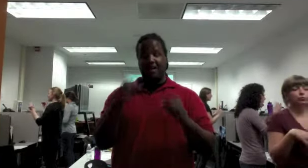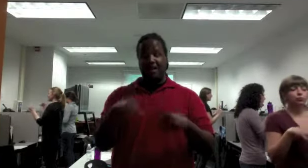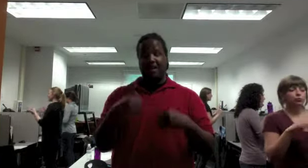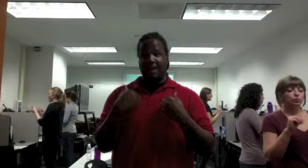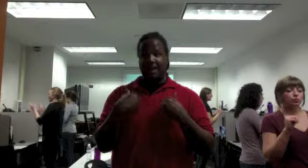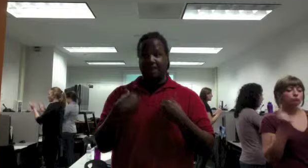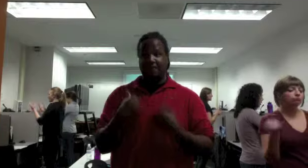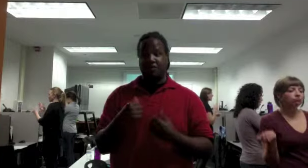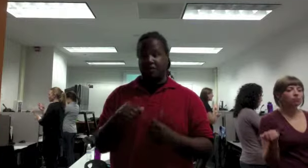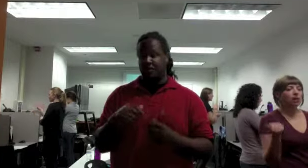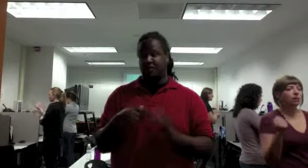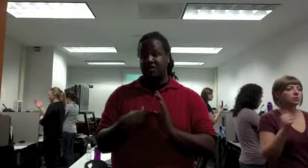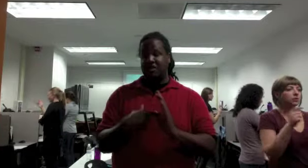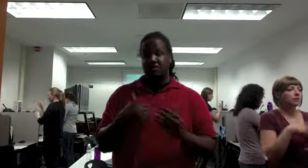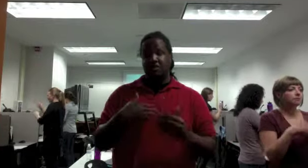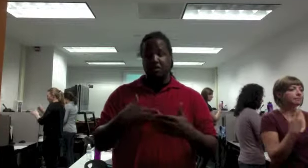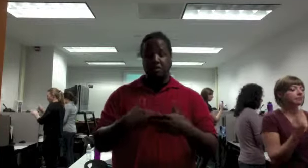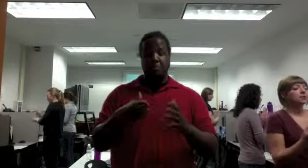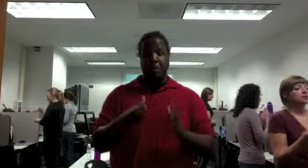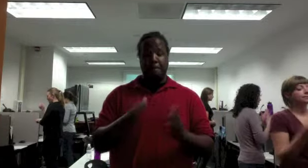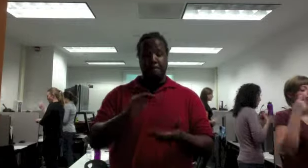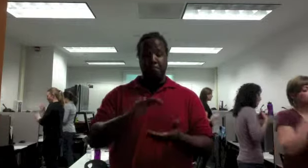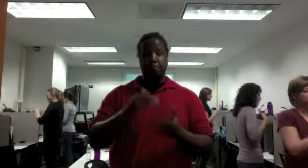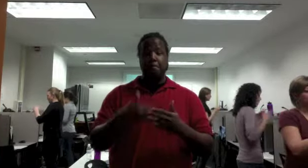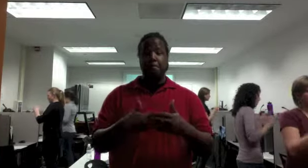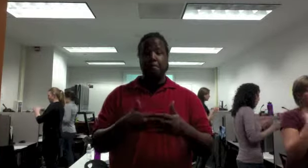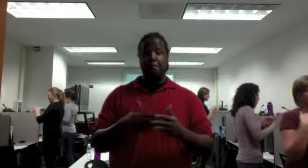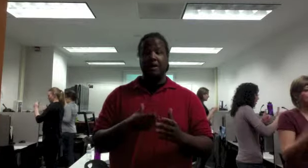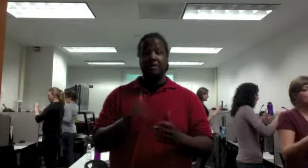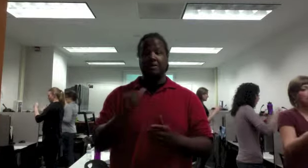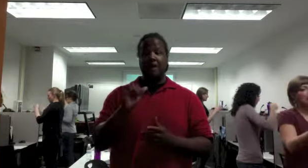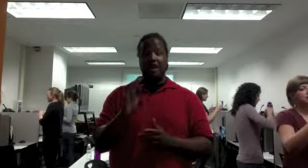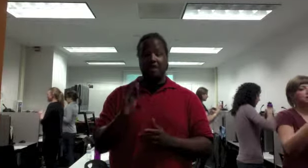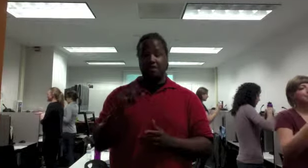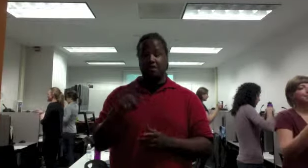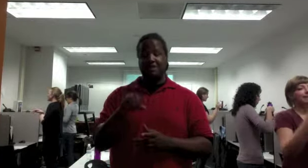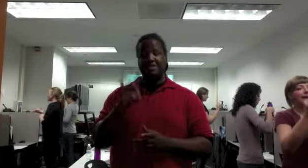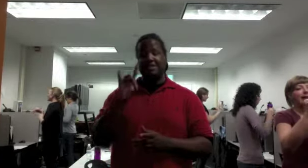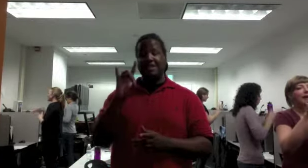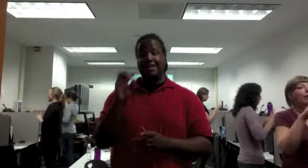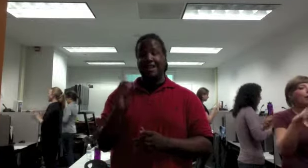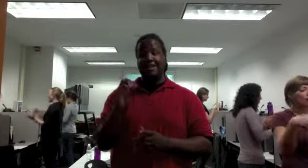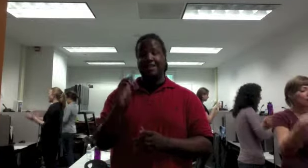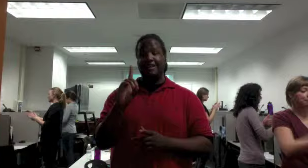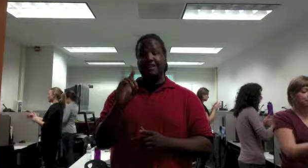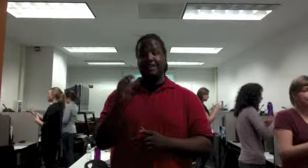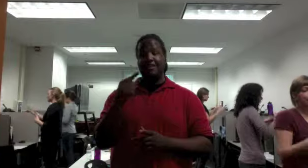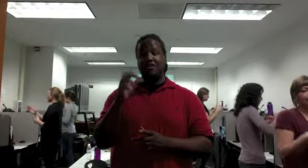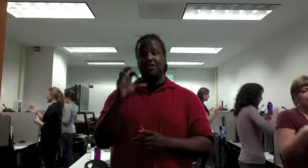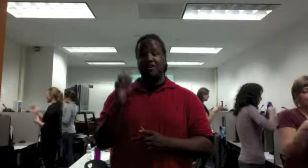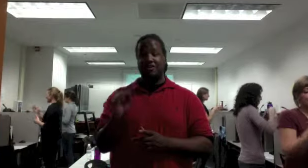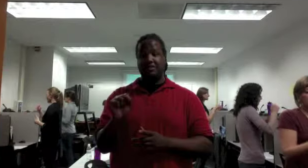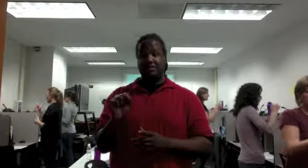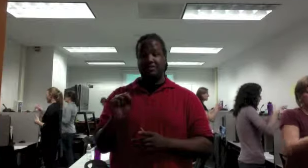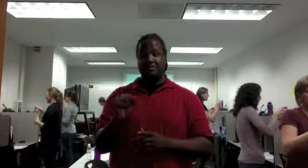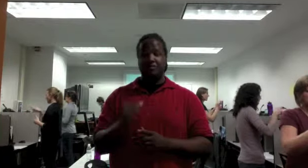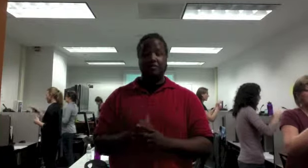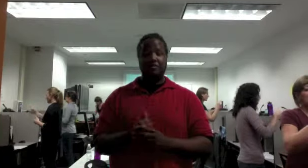much that air could really hold. Example, if I have this is my box of air. Okay, this box of air